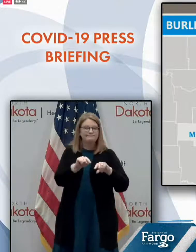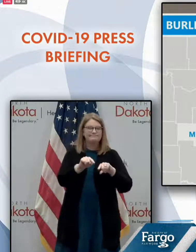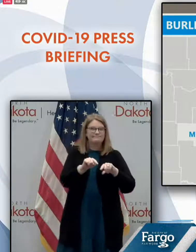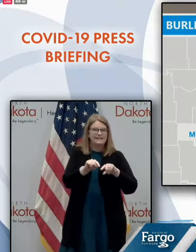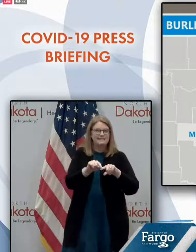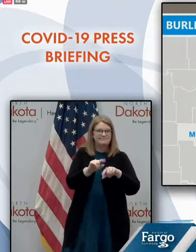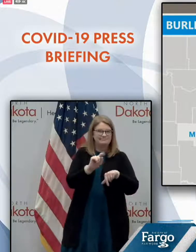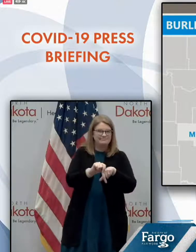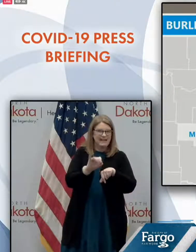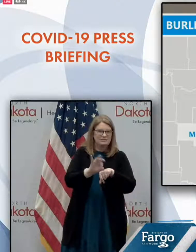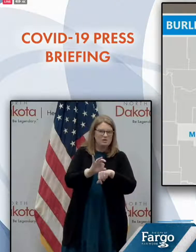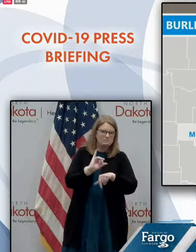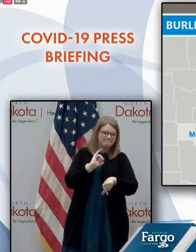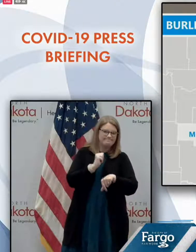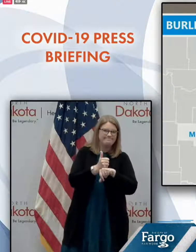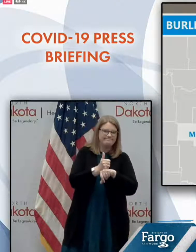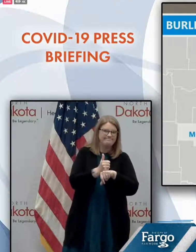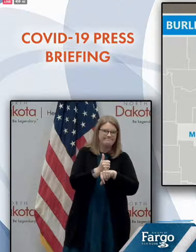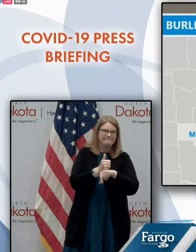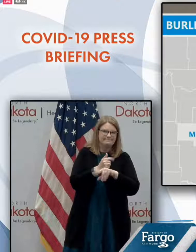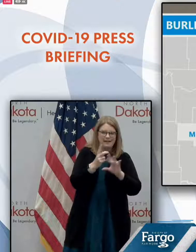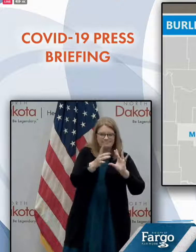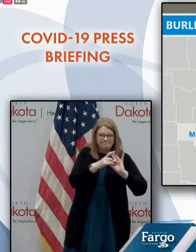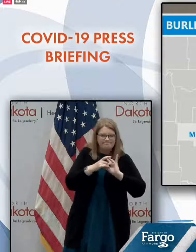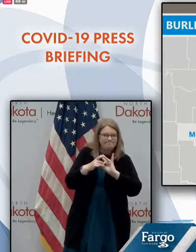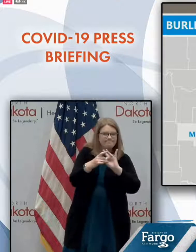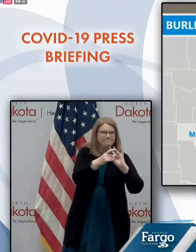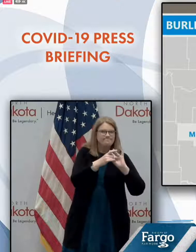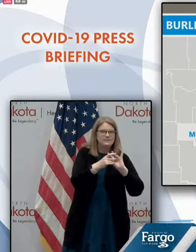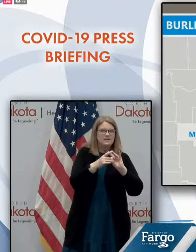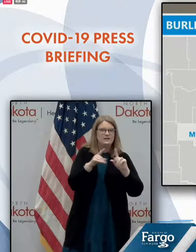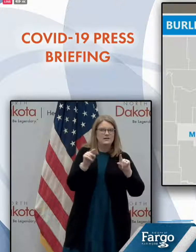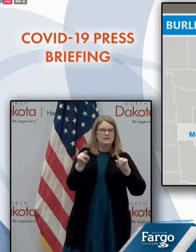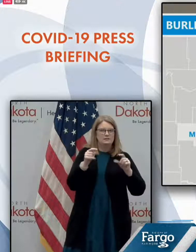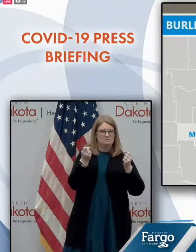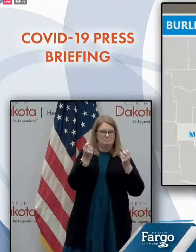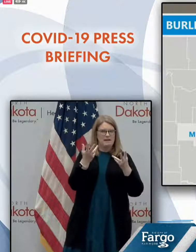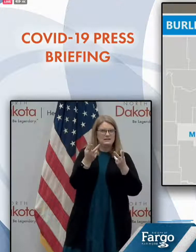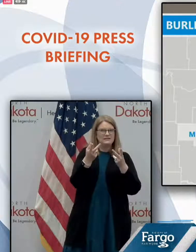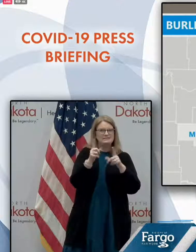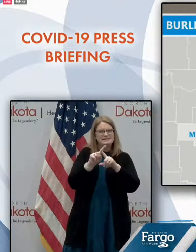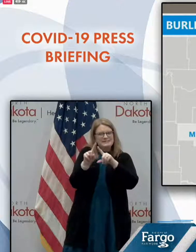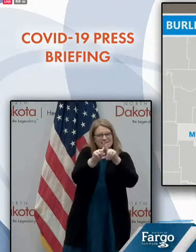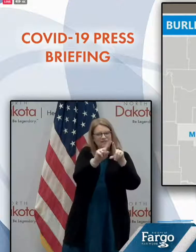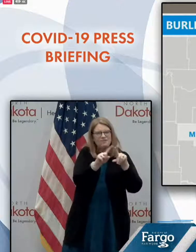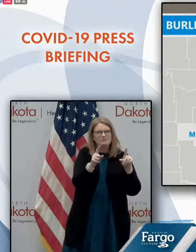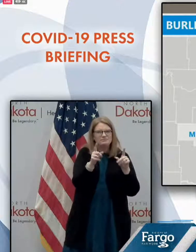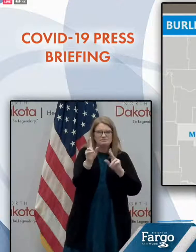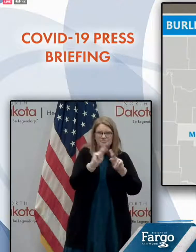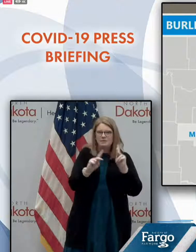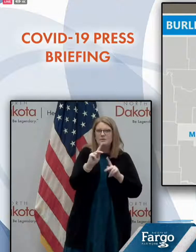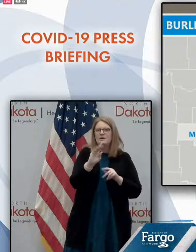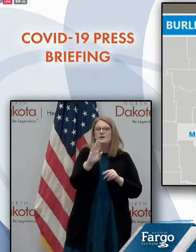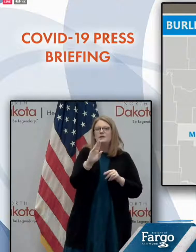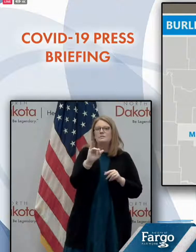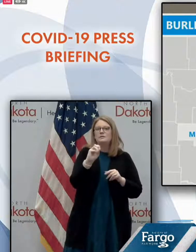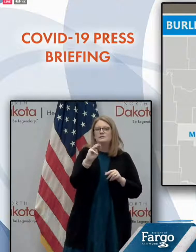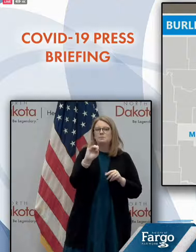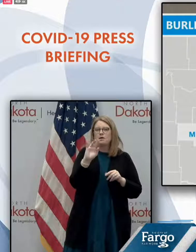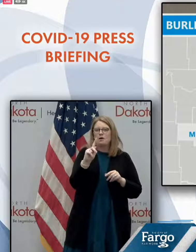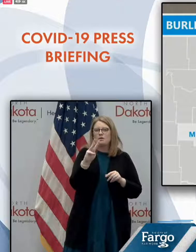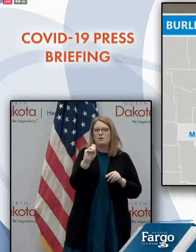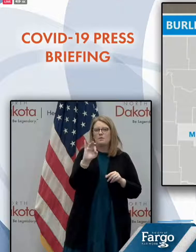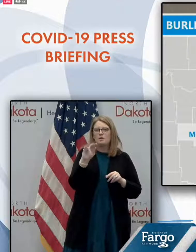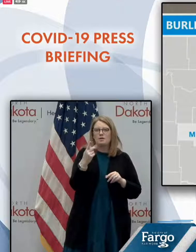already quite strong coordination between a number of players here, which include the Bismarck-Burley Public Health,